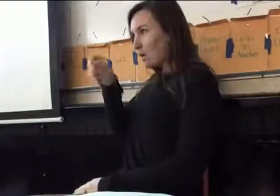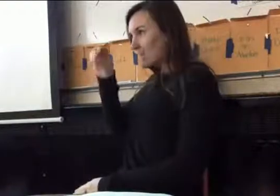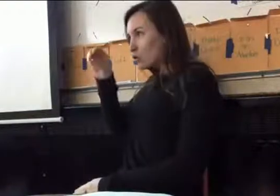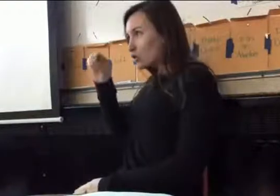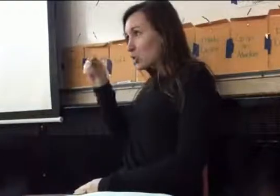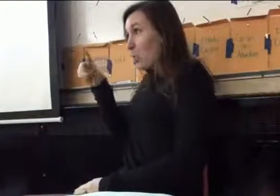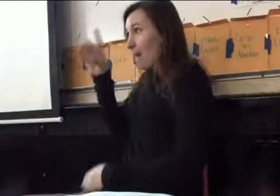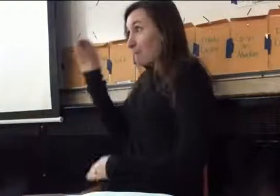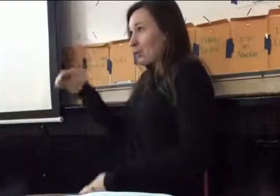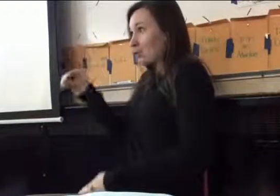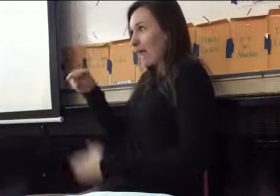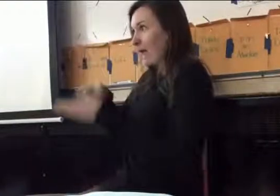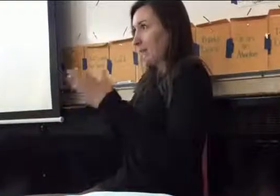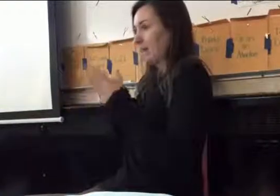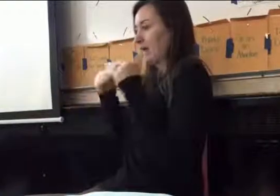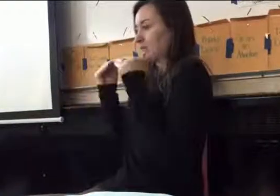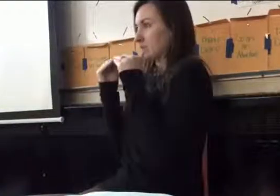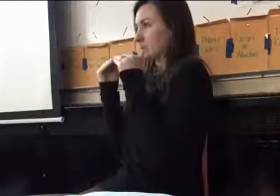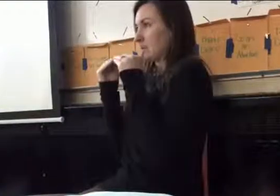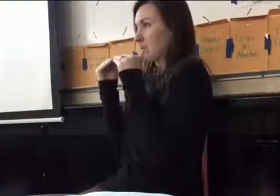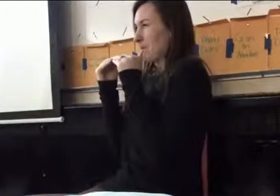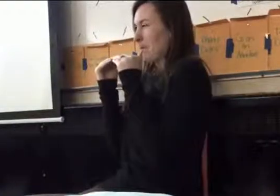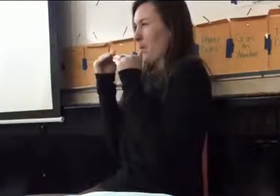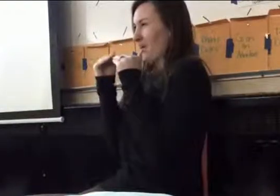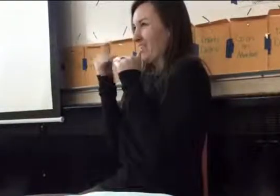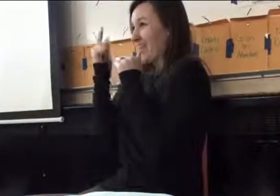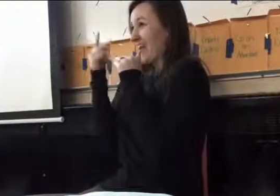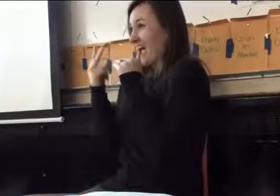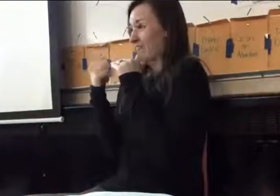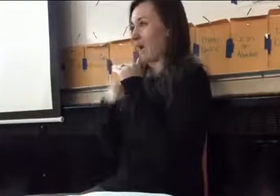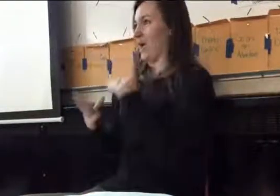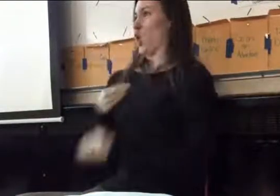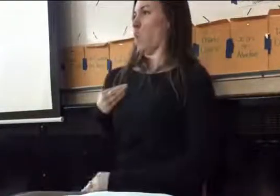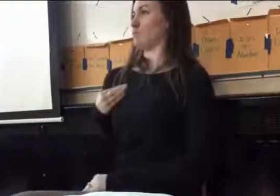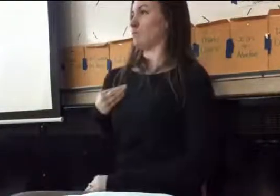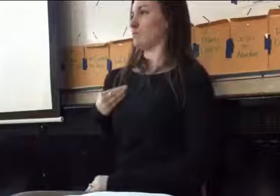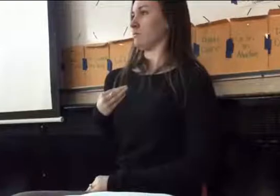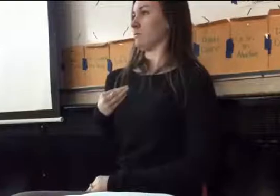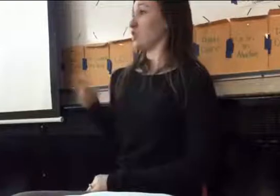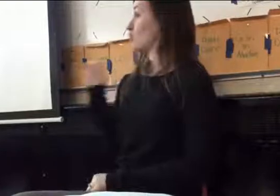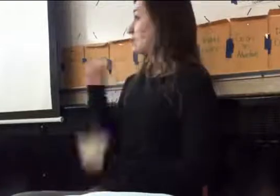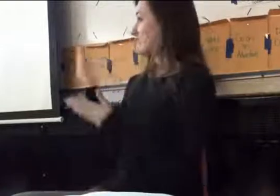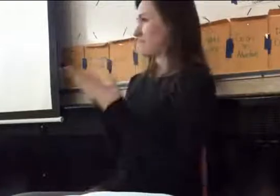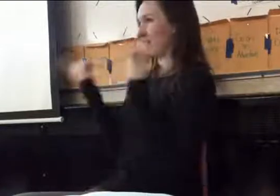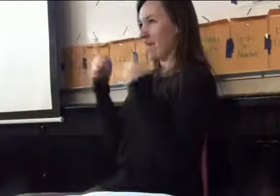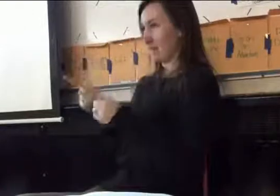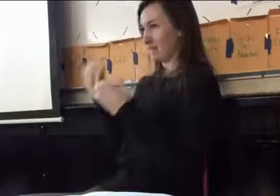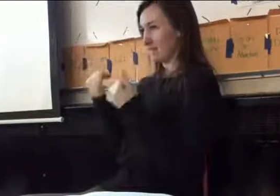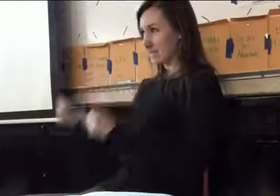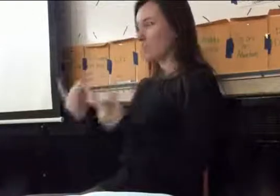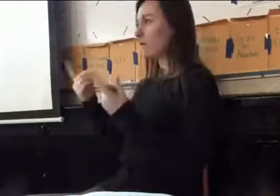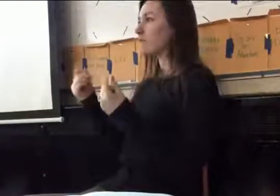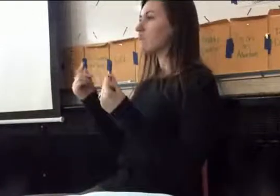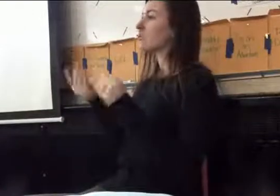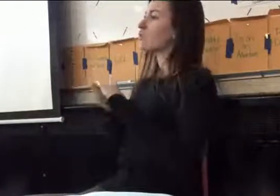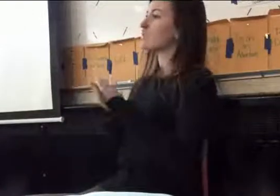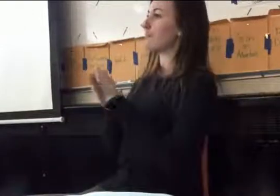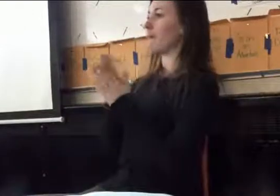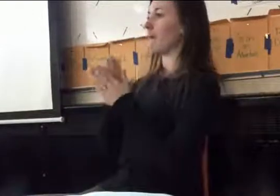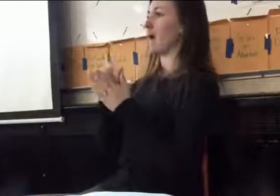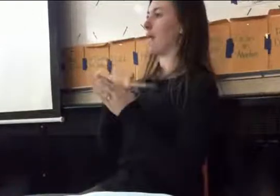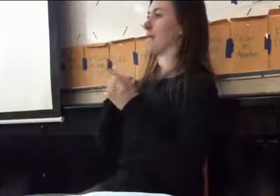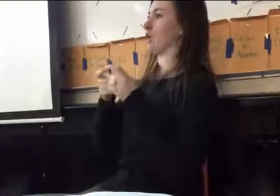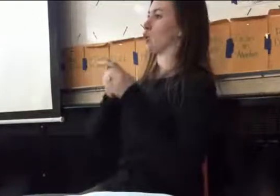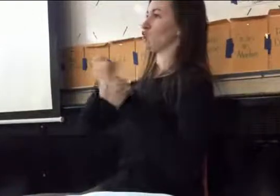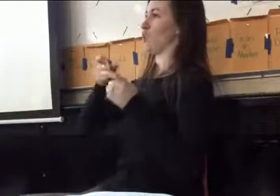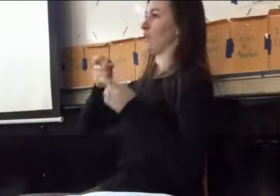50.0001%, you own that company. The same thing happens all the time nowadays, is that's what they try to do, is a controlling part of the company. When